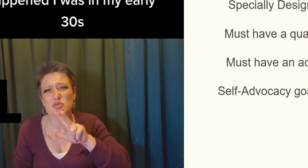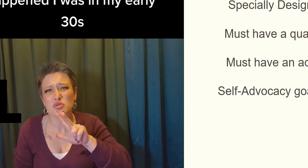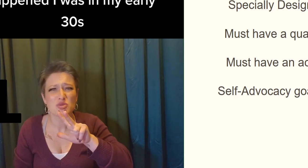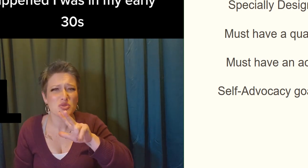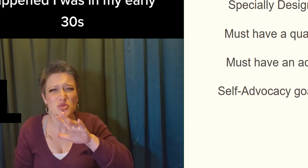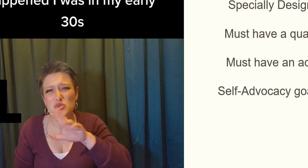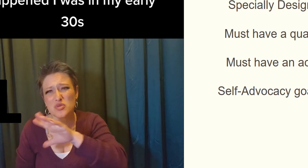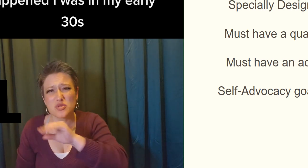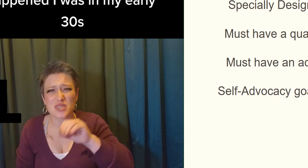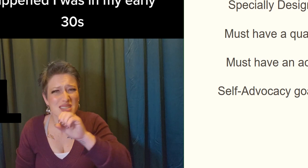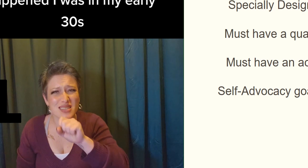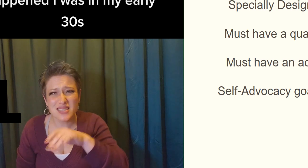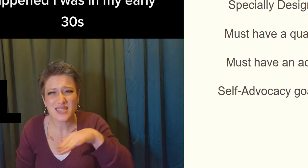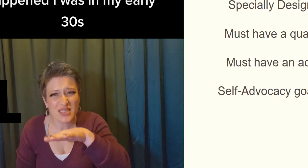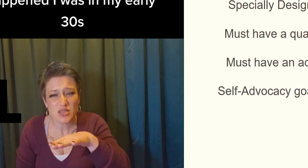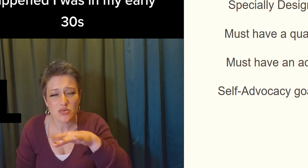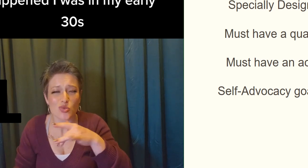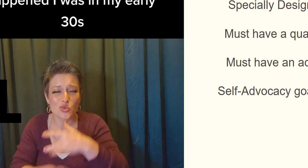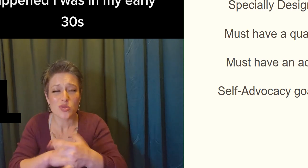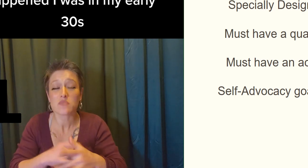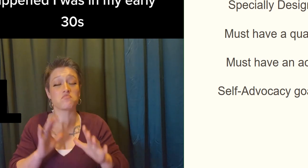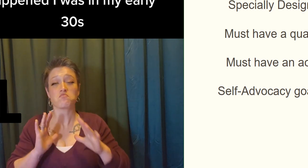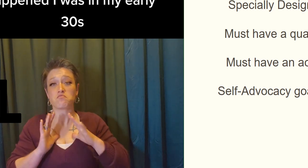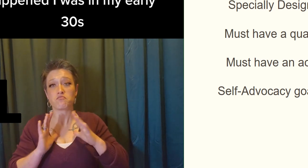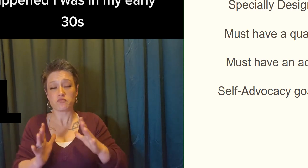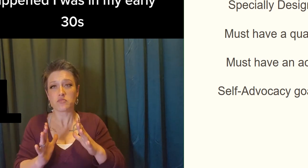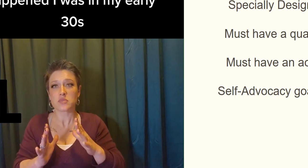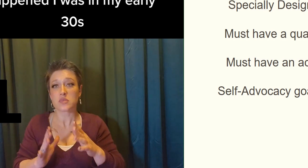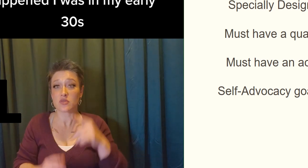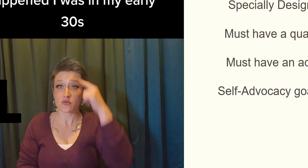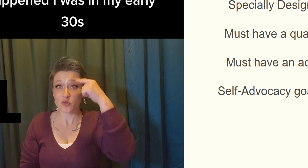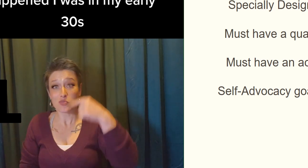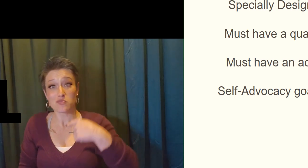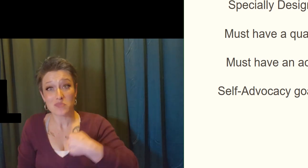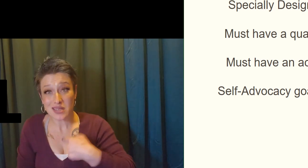So when my hearing loss happened, I was in my early 30s.